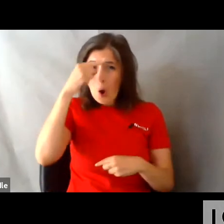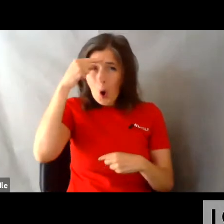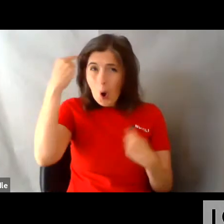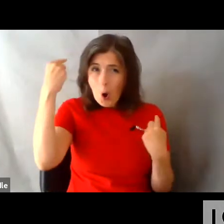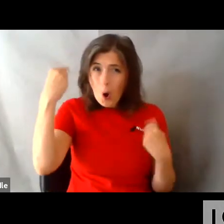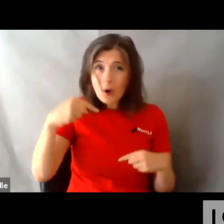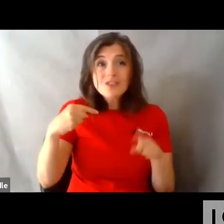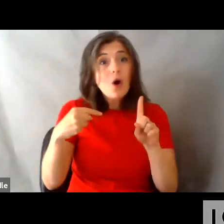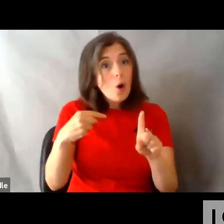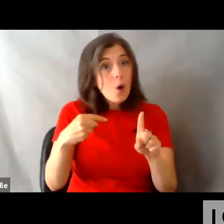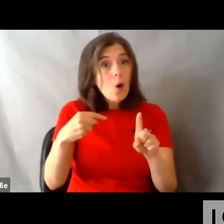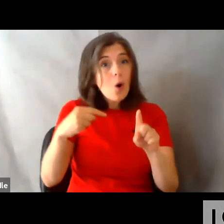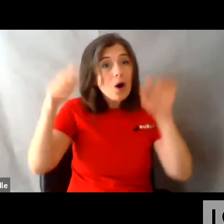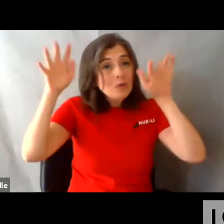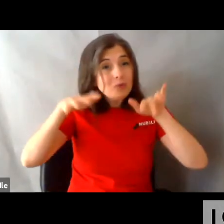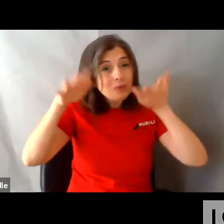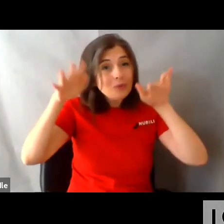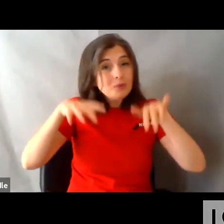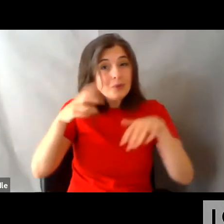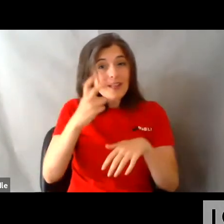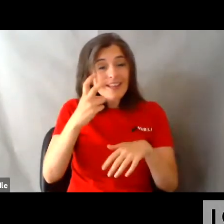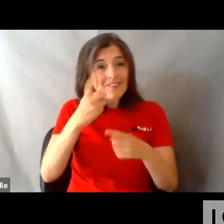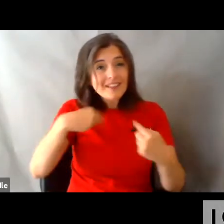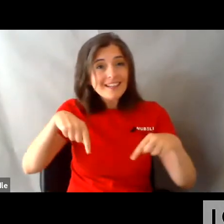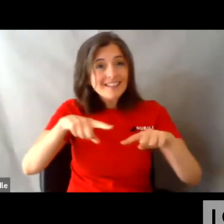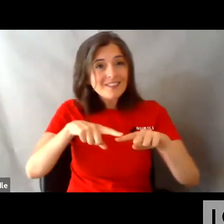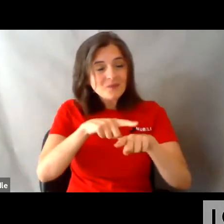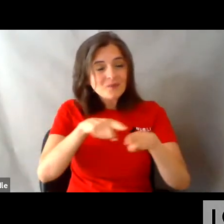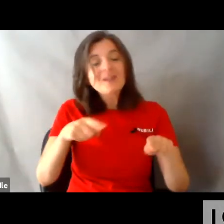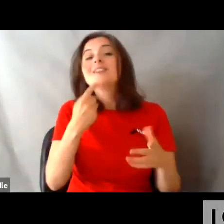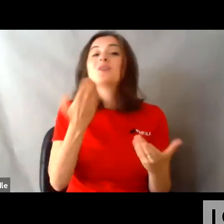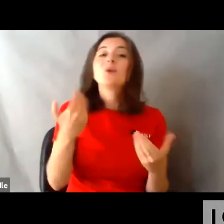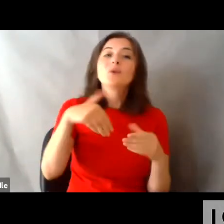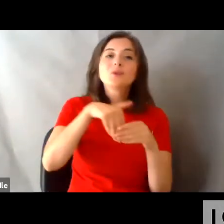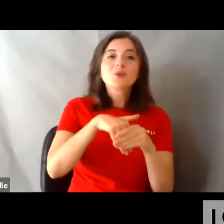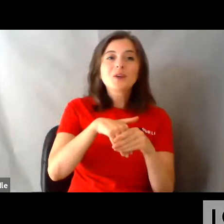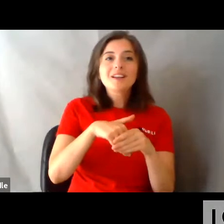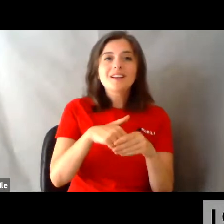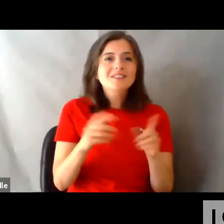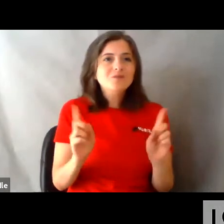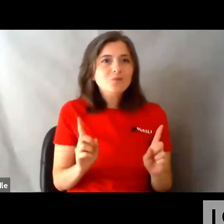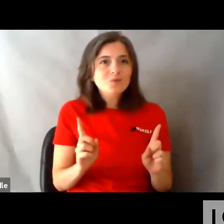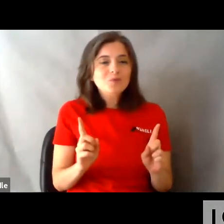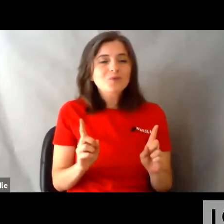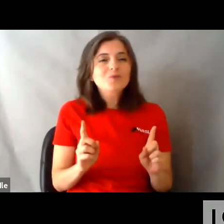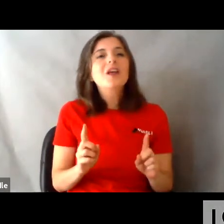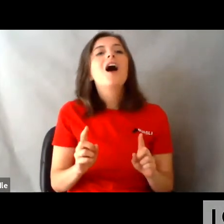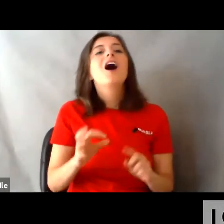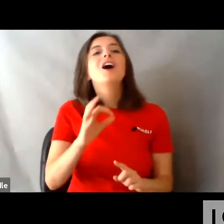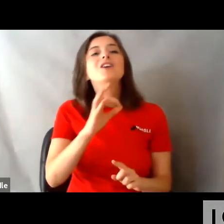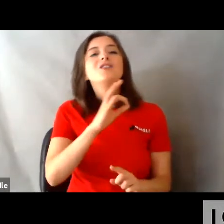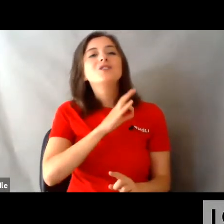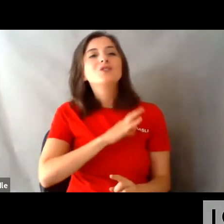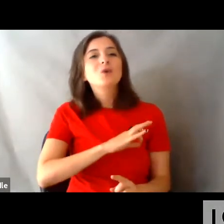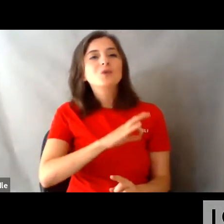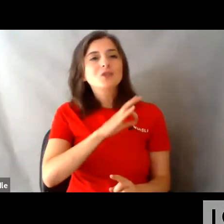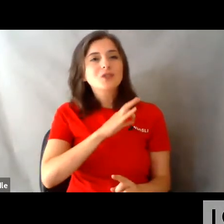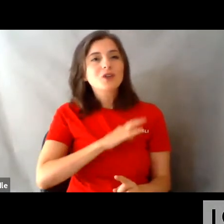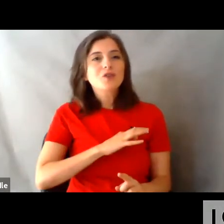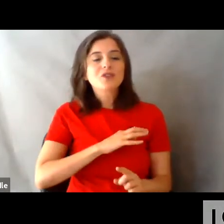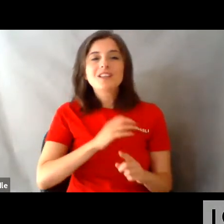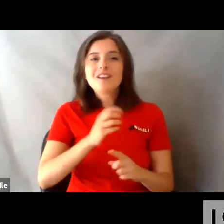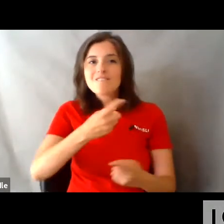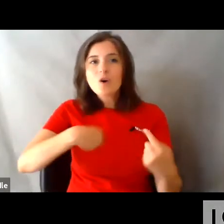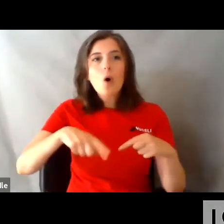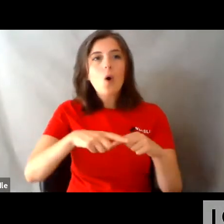very rainy evening for you. So you're joining us this evening for the event Social Security for All, Agreeing a Way Forward,